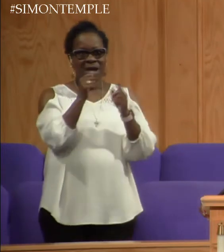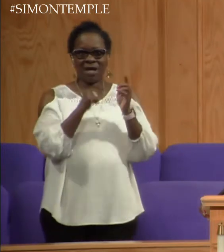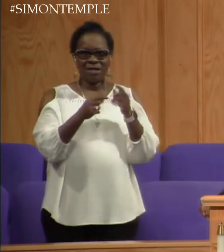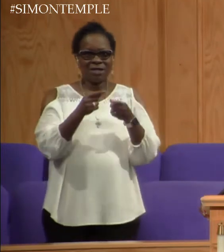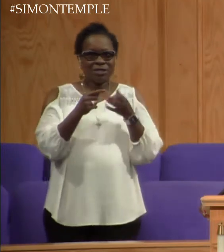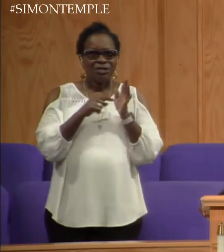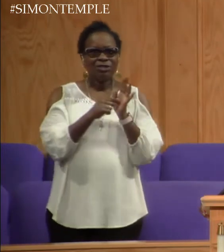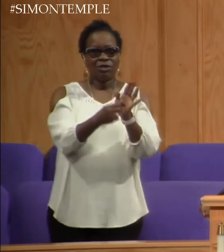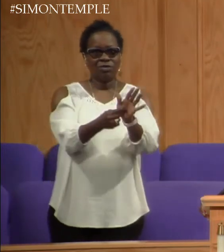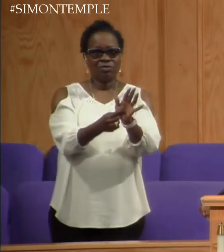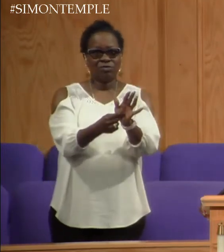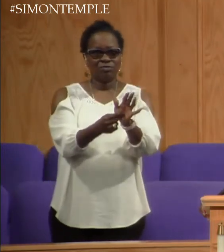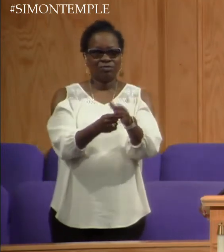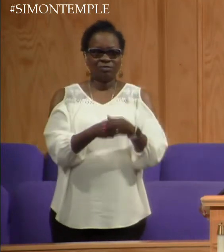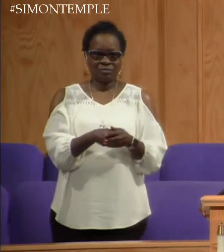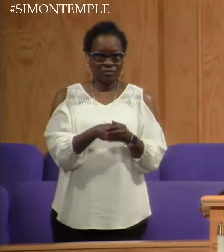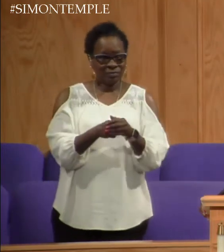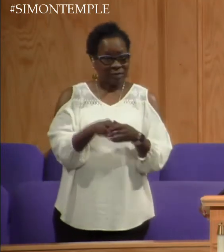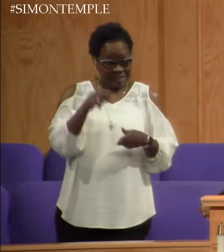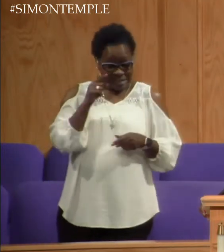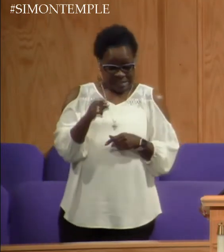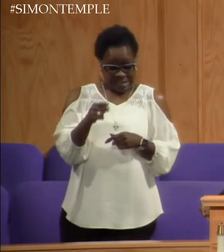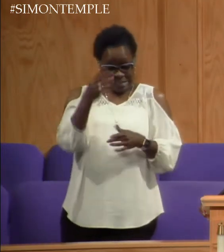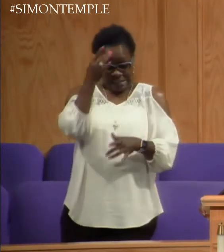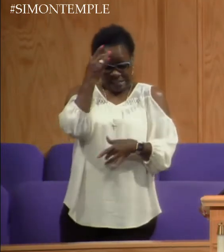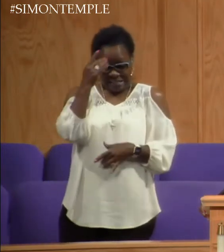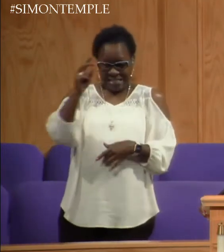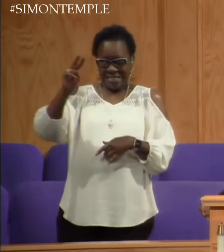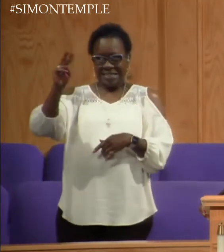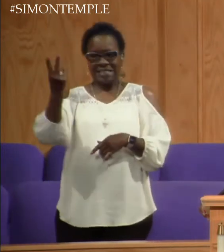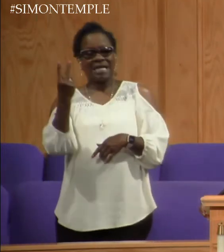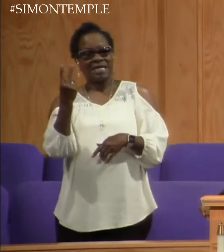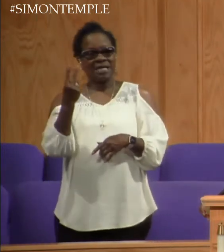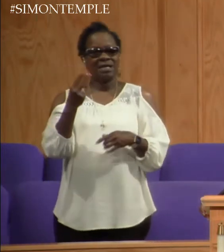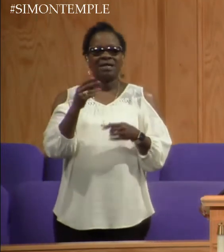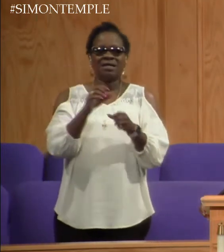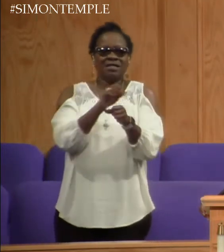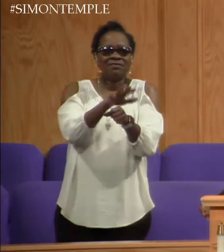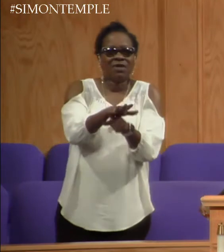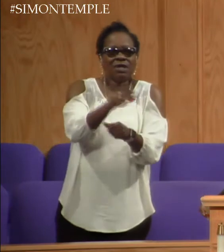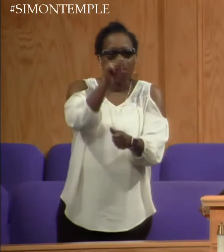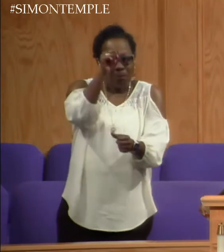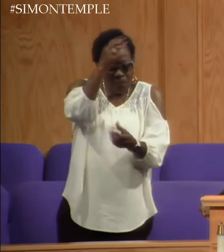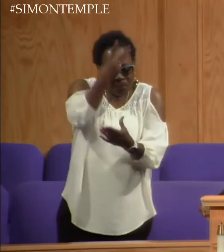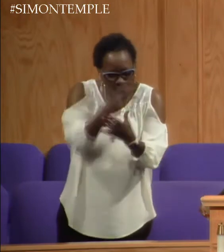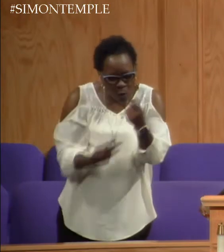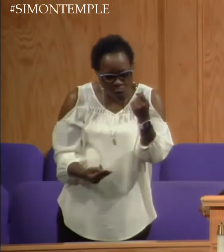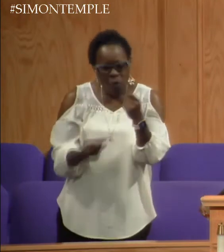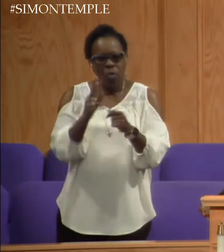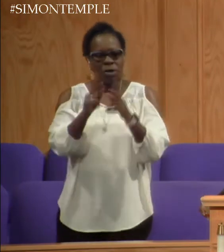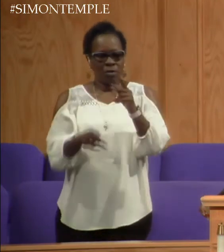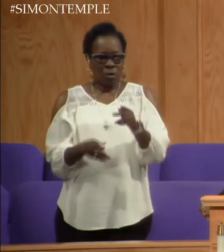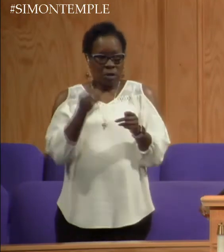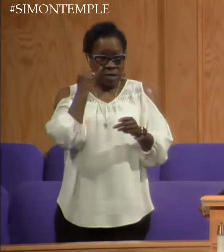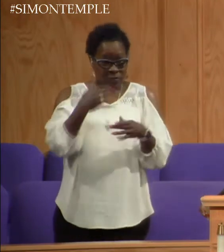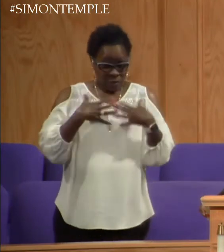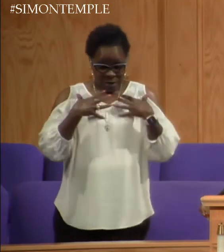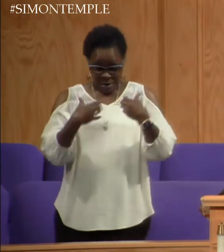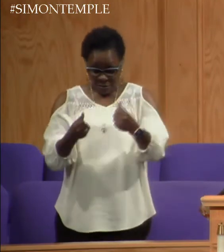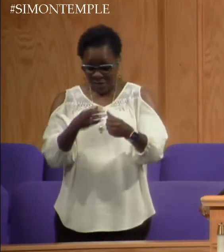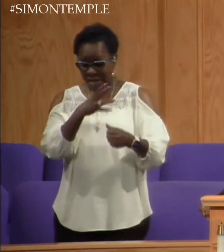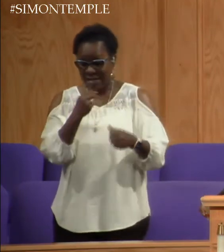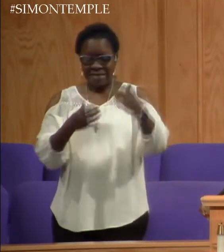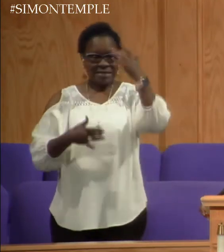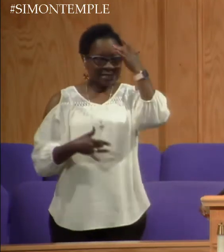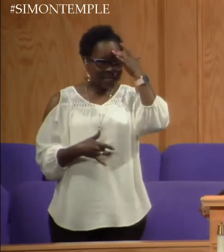exempt. This virus is affecting both healthy and those with chronic health conditions. We have